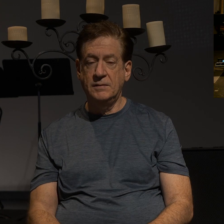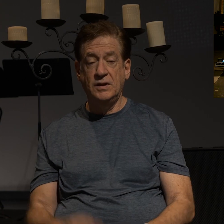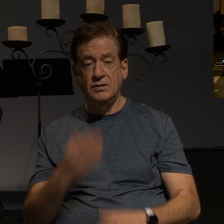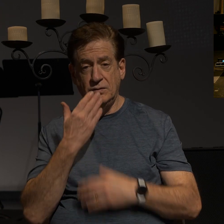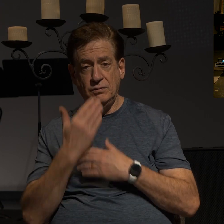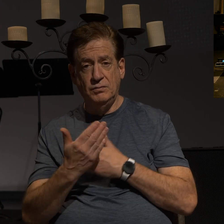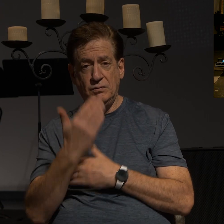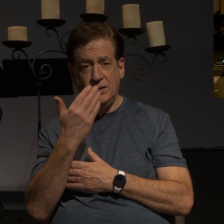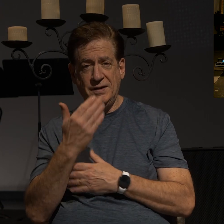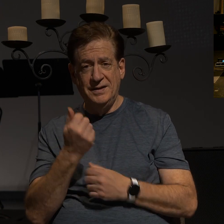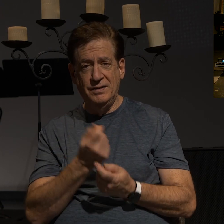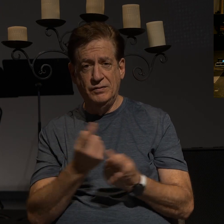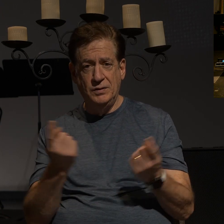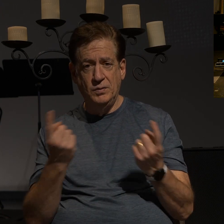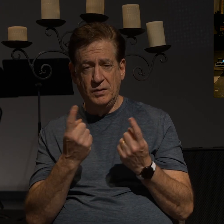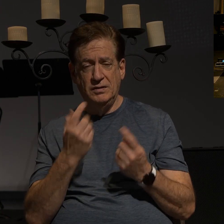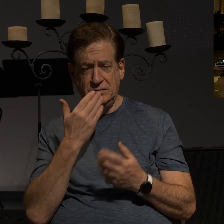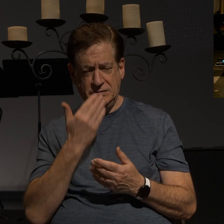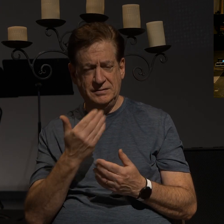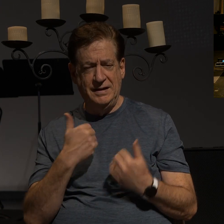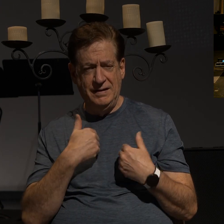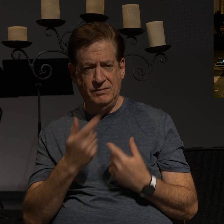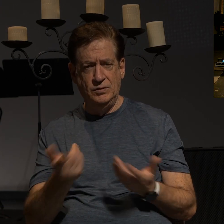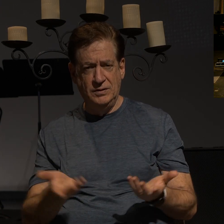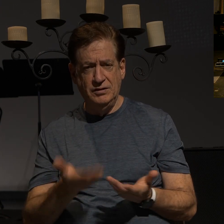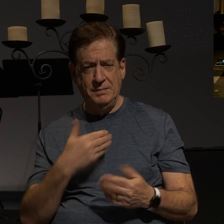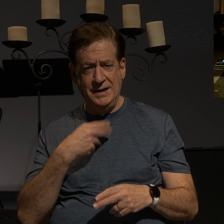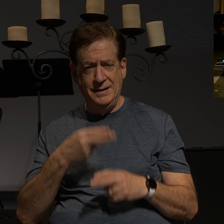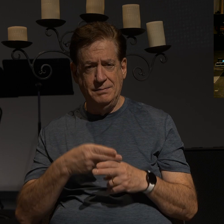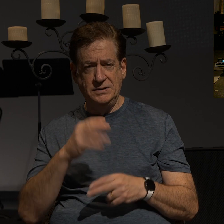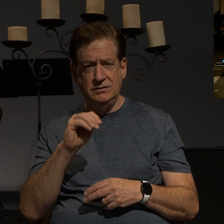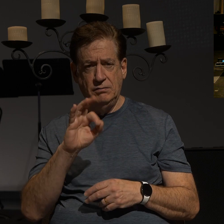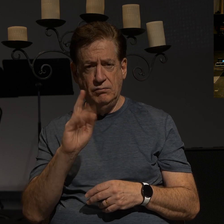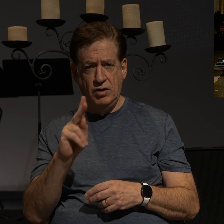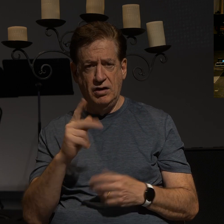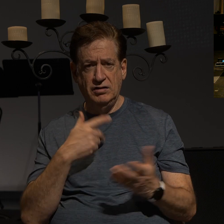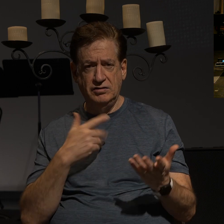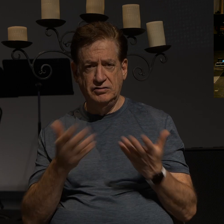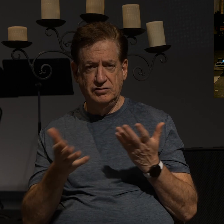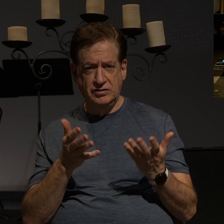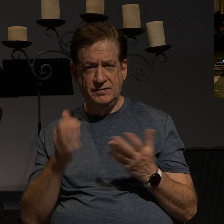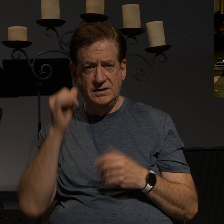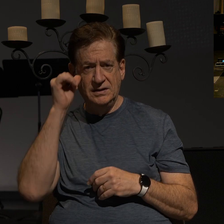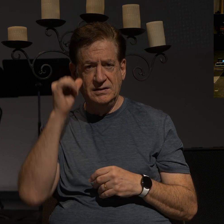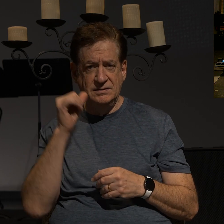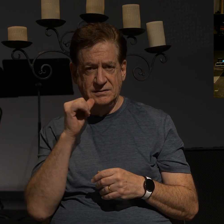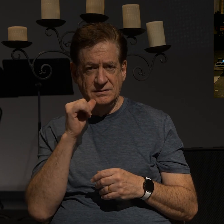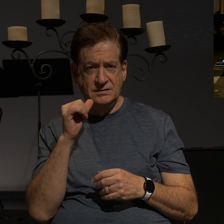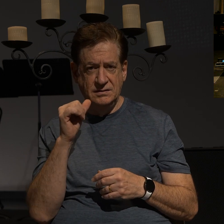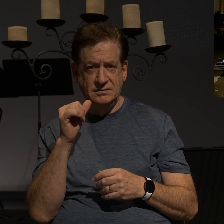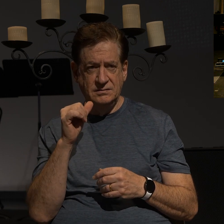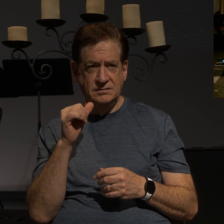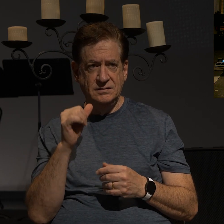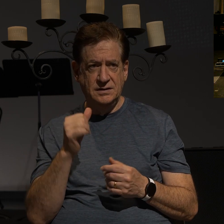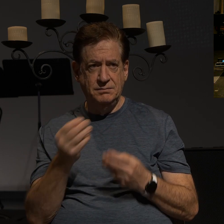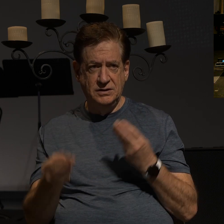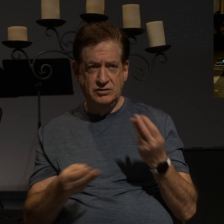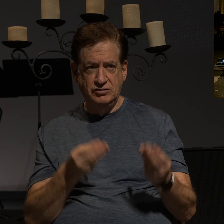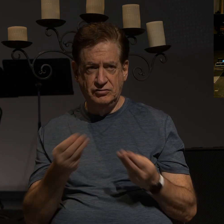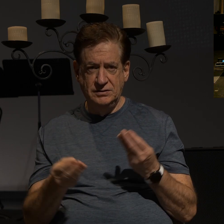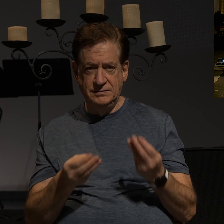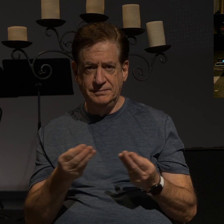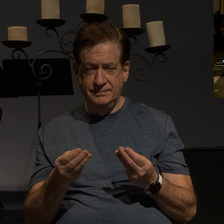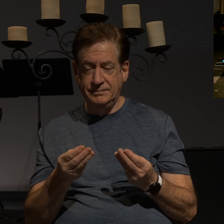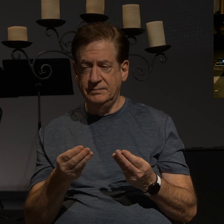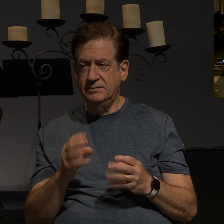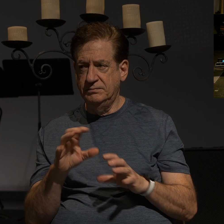Good morning, everyone. Good to have you here. My name is Mark, and I serve as the Adult Ministries Pastor. And if you're here somewhere in the building or